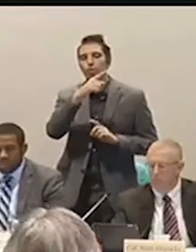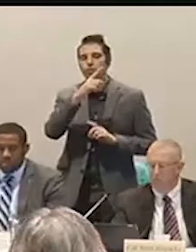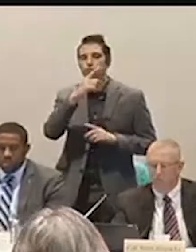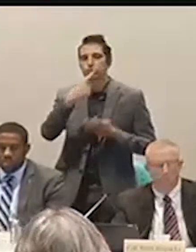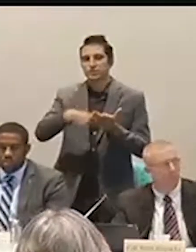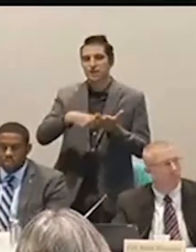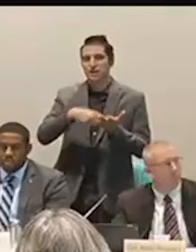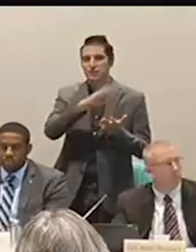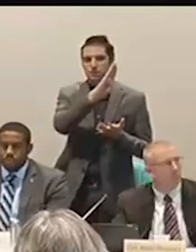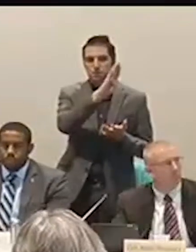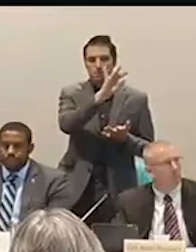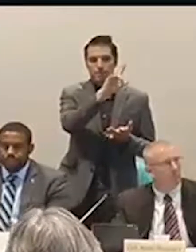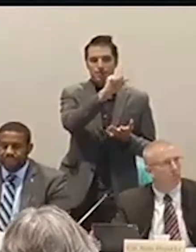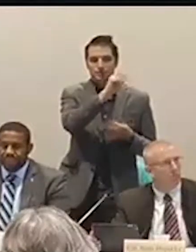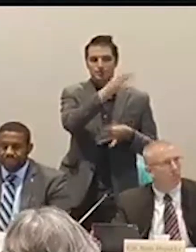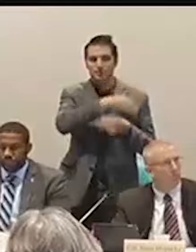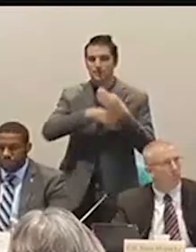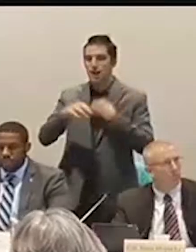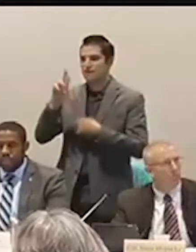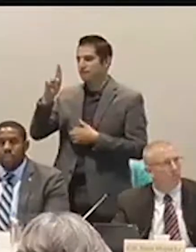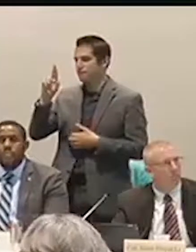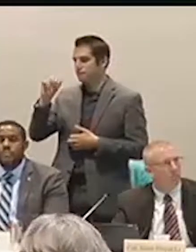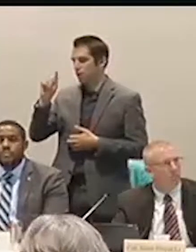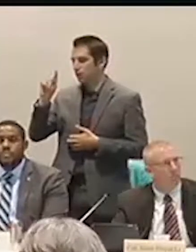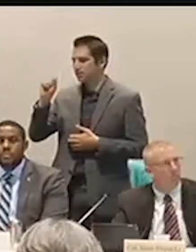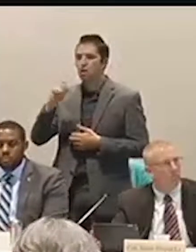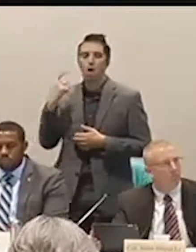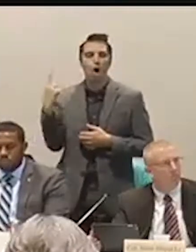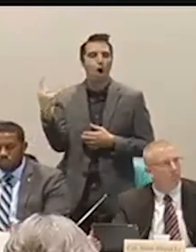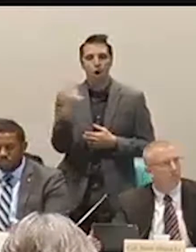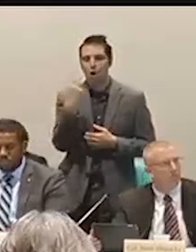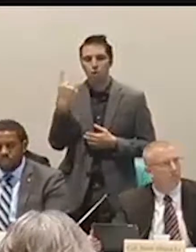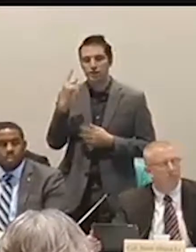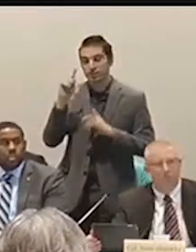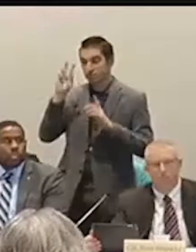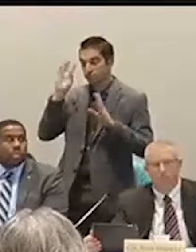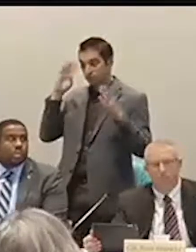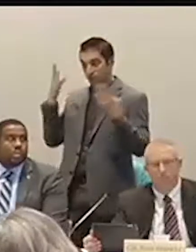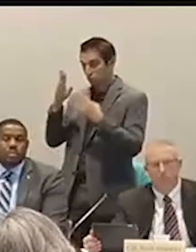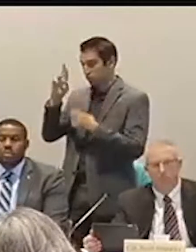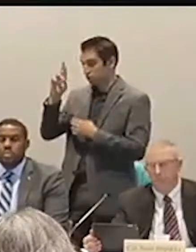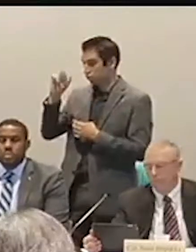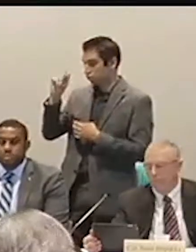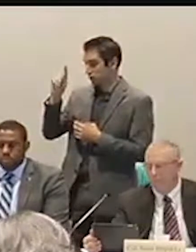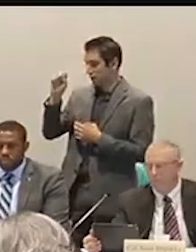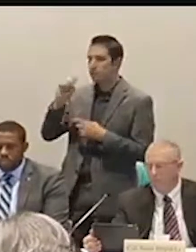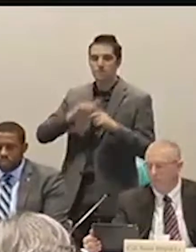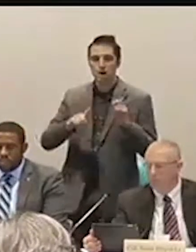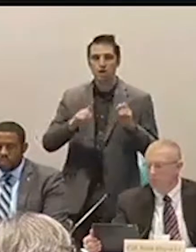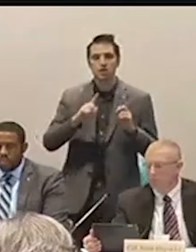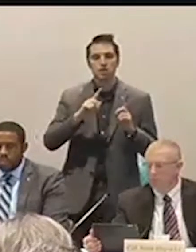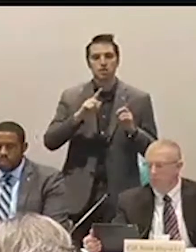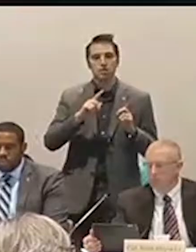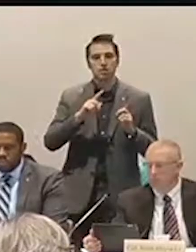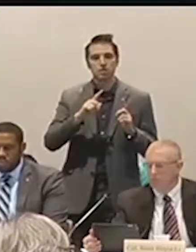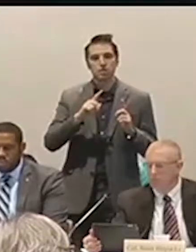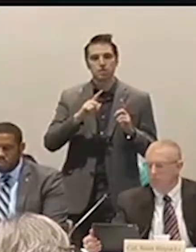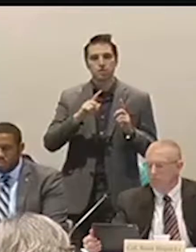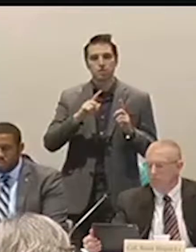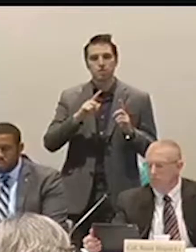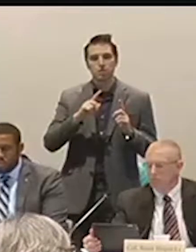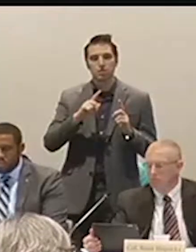bills instead of rates. You know, the headline is always about the rate, when in fact I think in terms of the impact